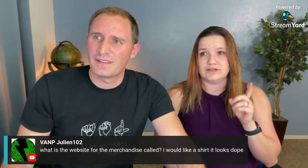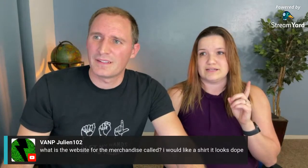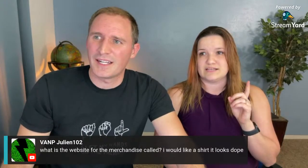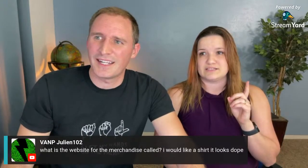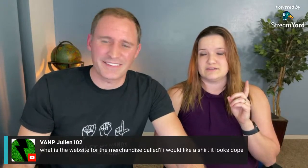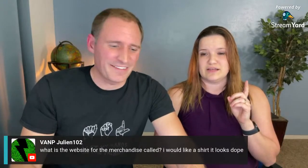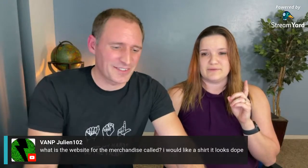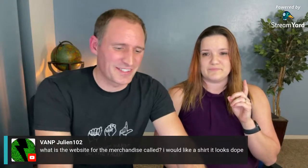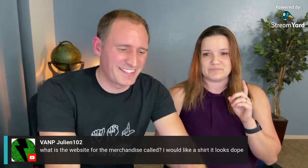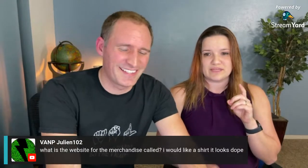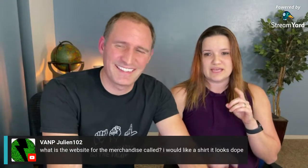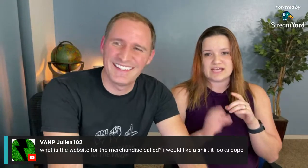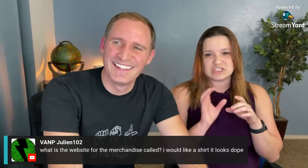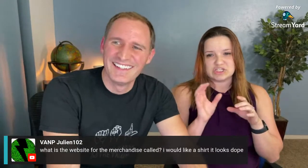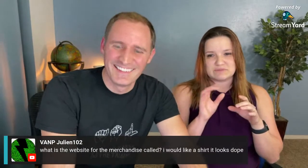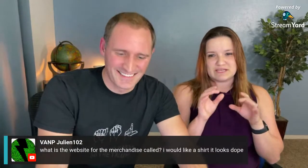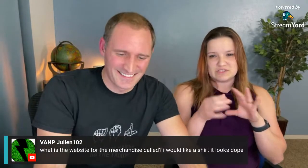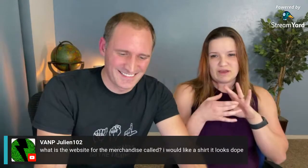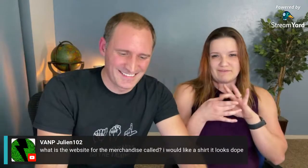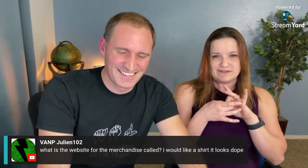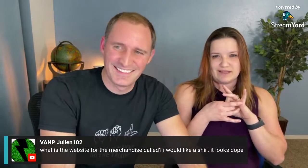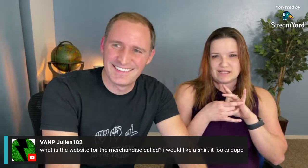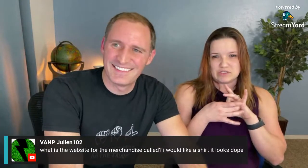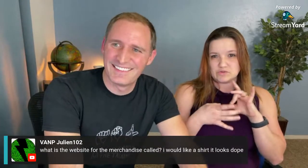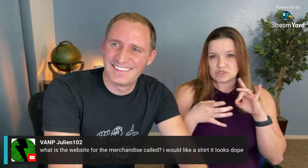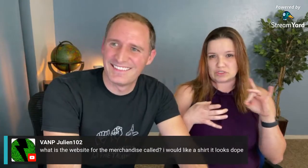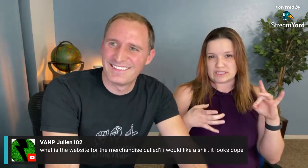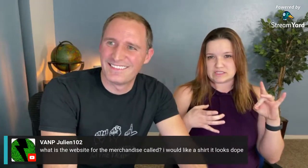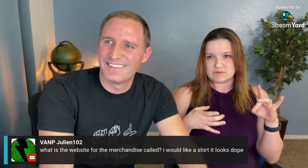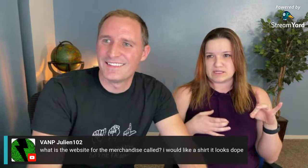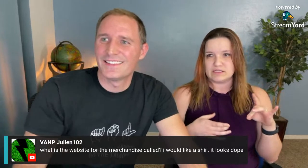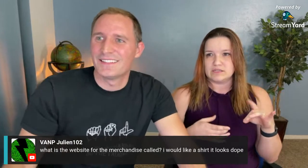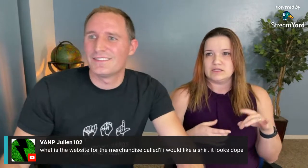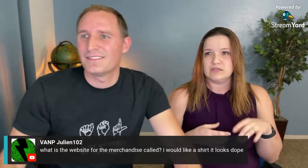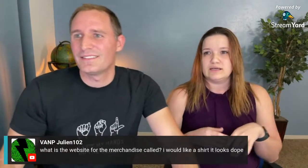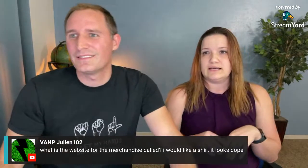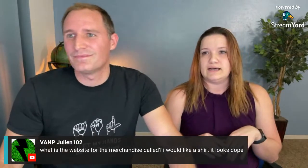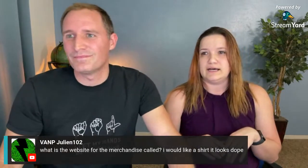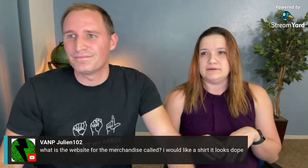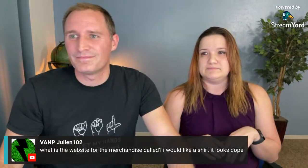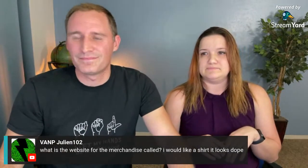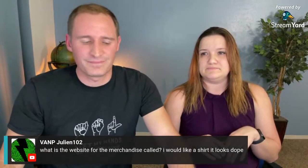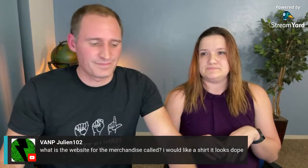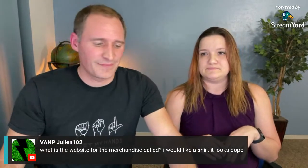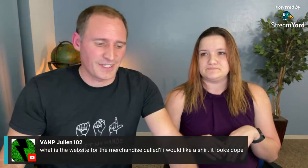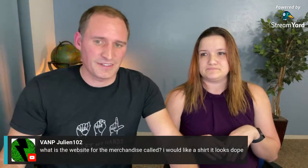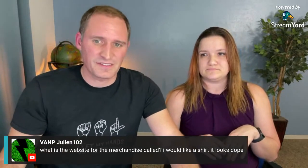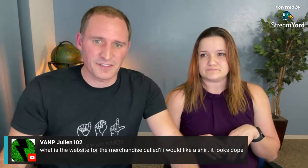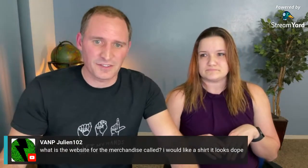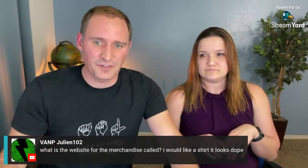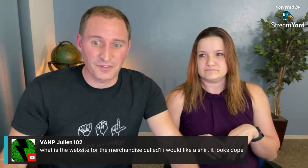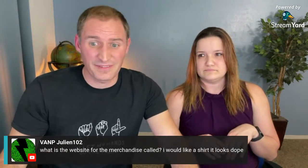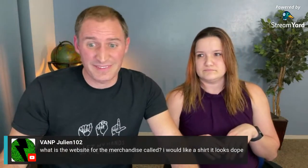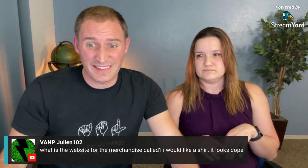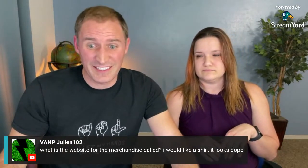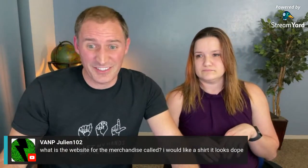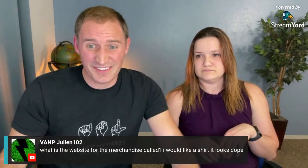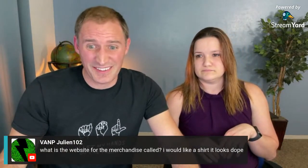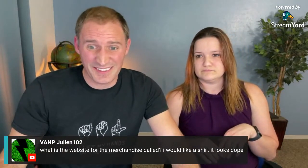on, he has to look because you have to do certain things with it. Okay, so here's